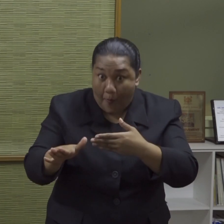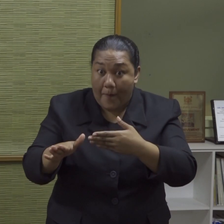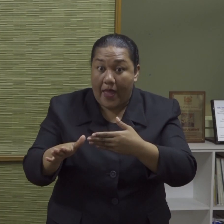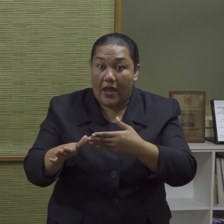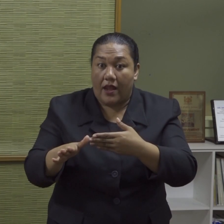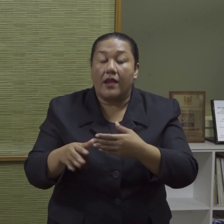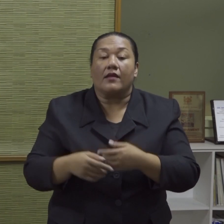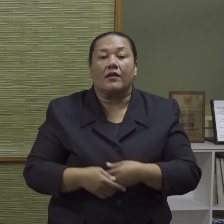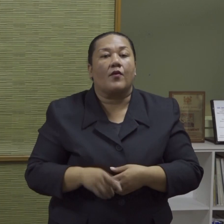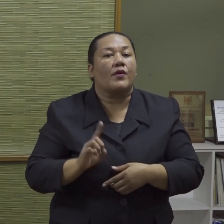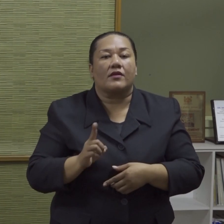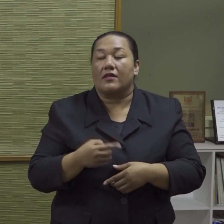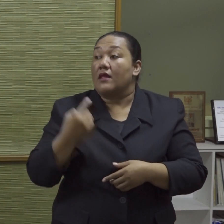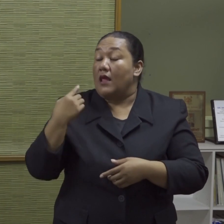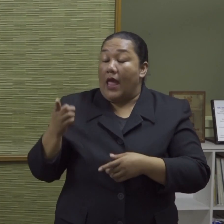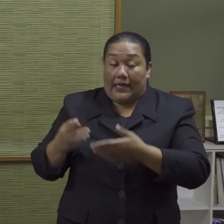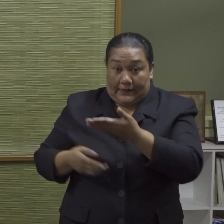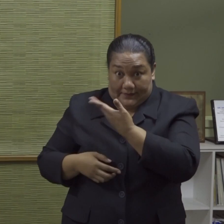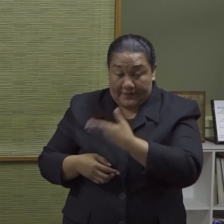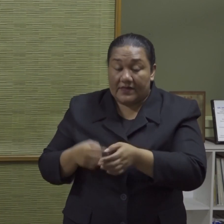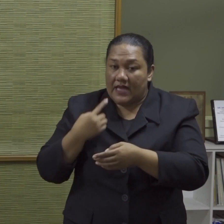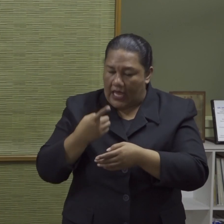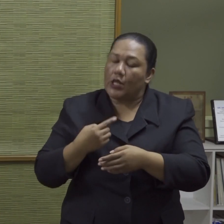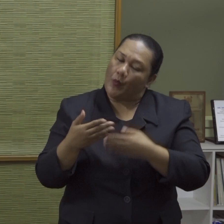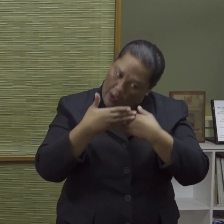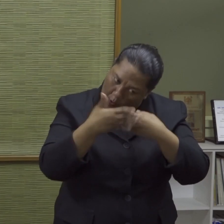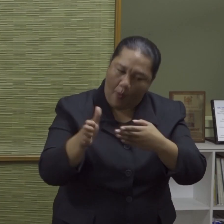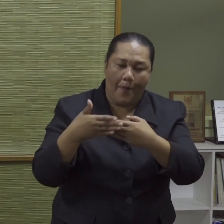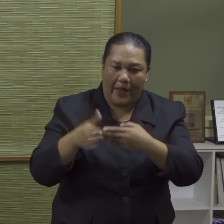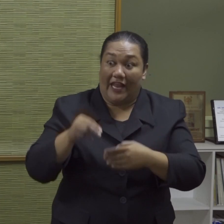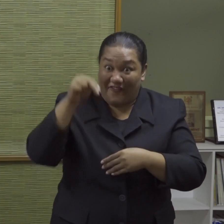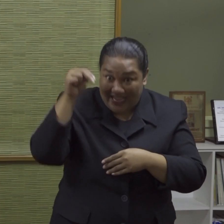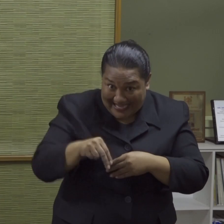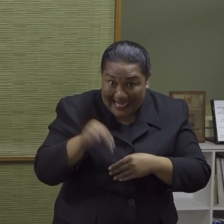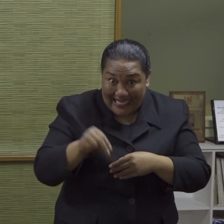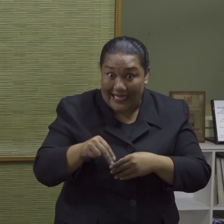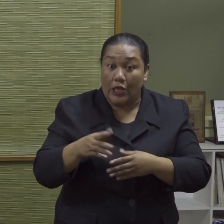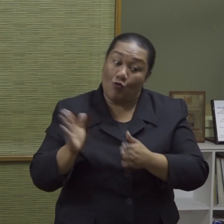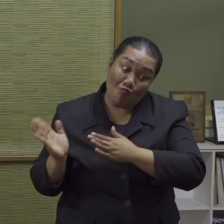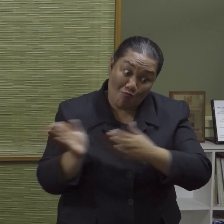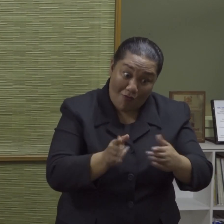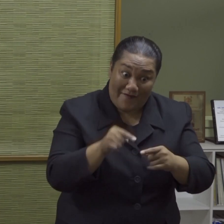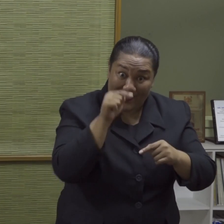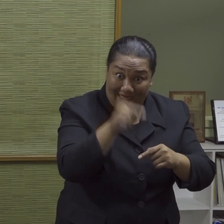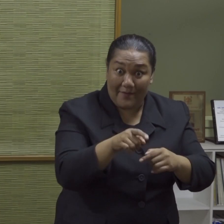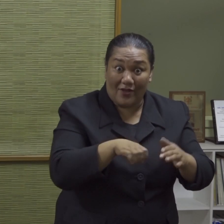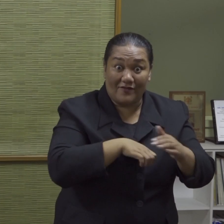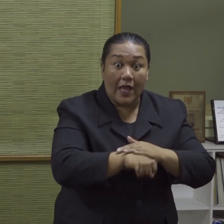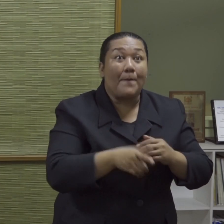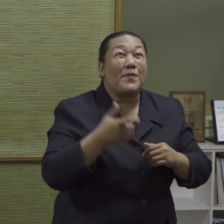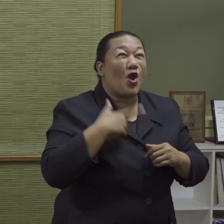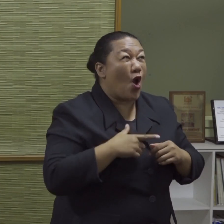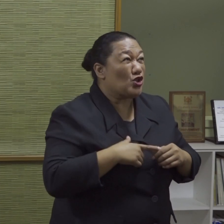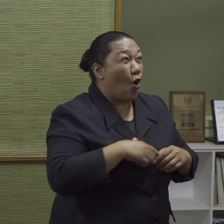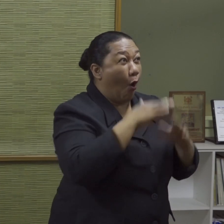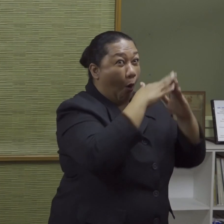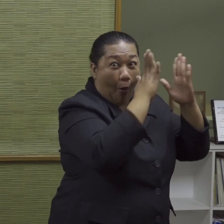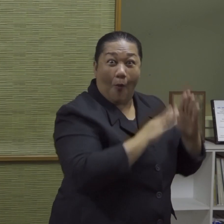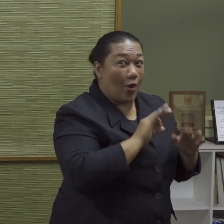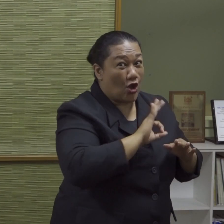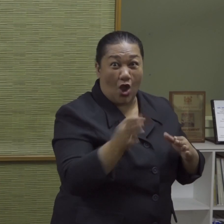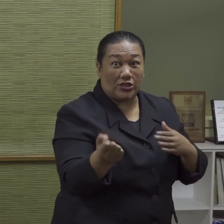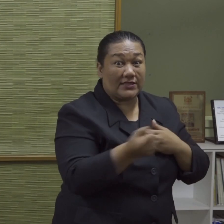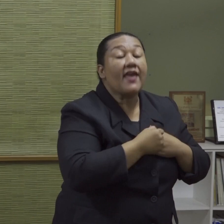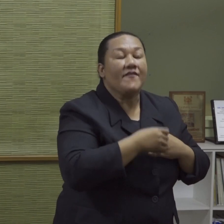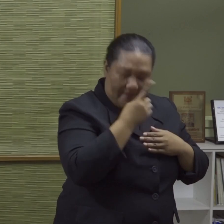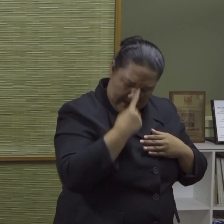people. It will open if if the people needs to move in there because their homes are no longer safe. That's why the evacuation center